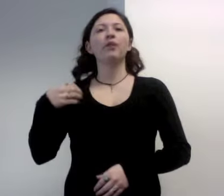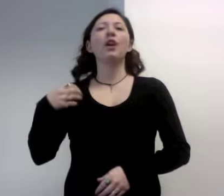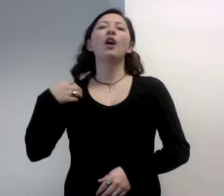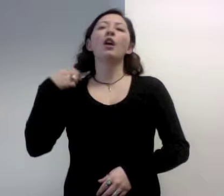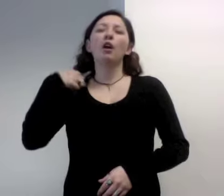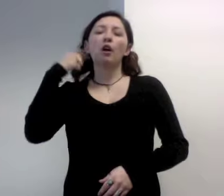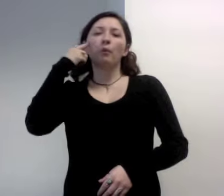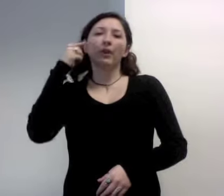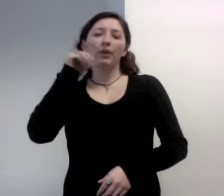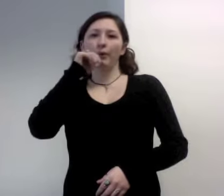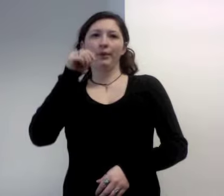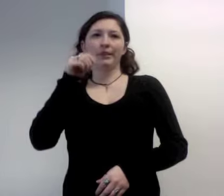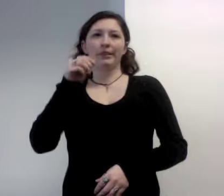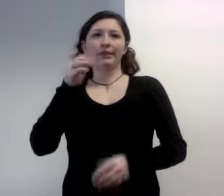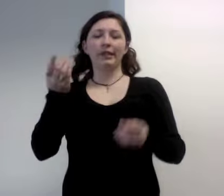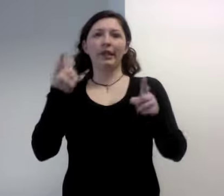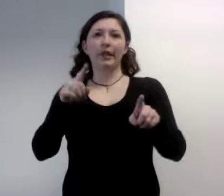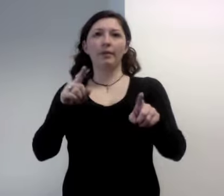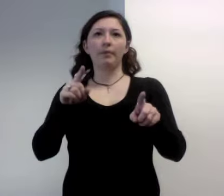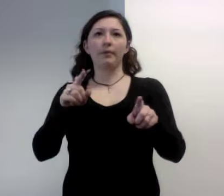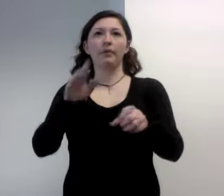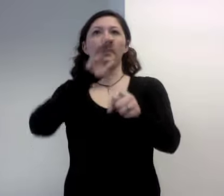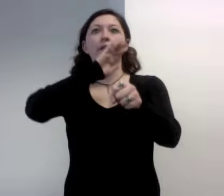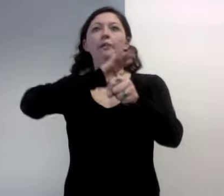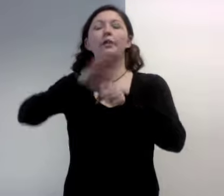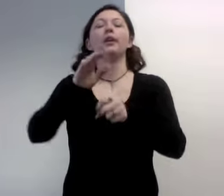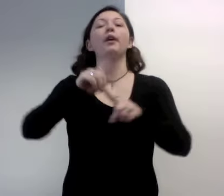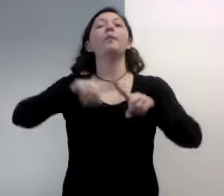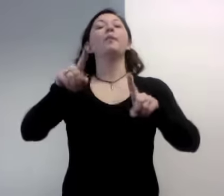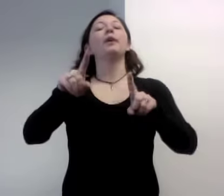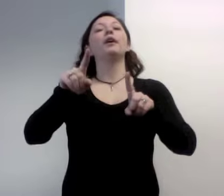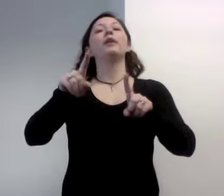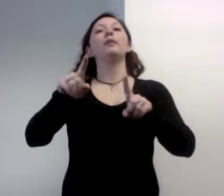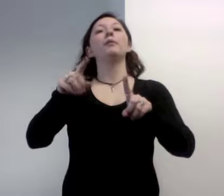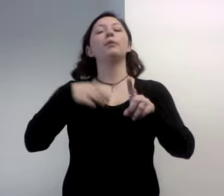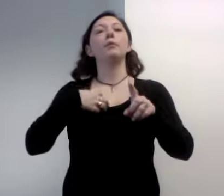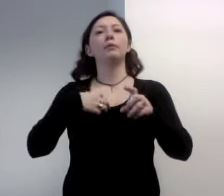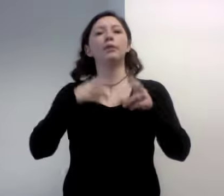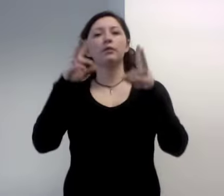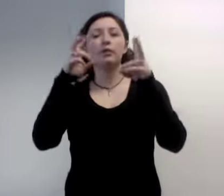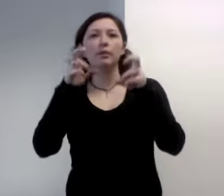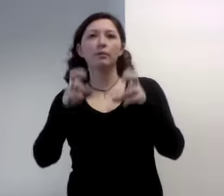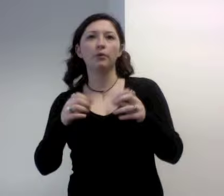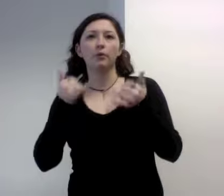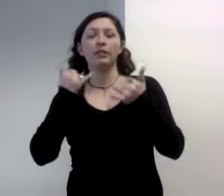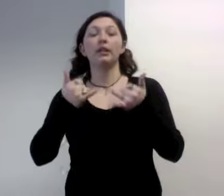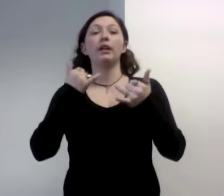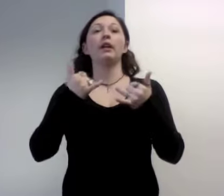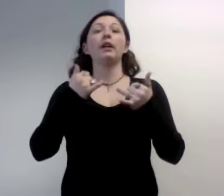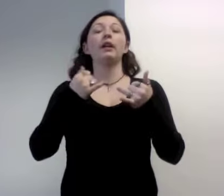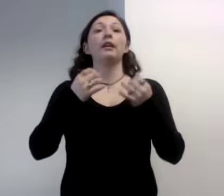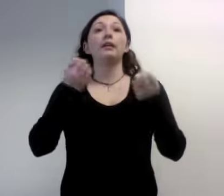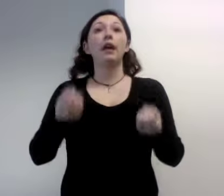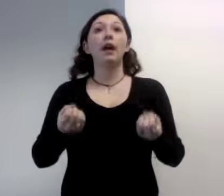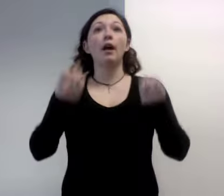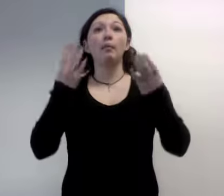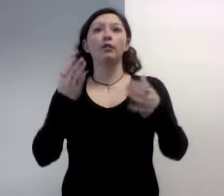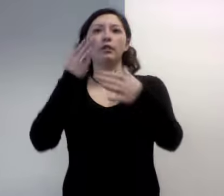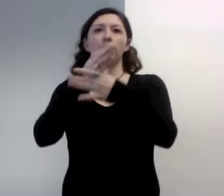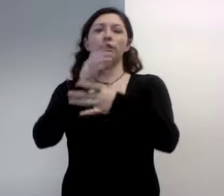some intervention. But the question we want to explore today is how much intervention should government